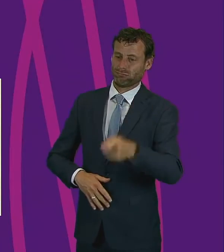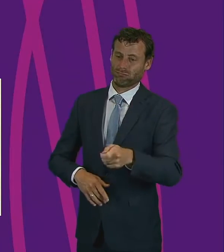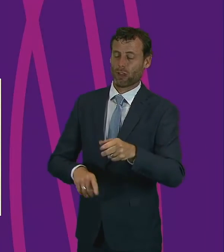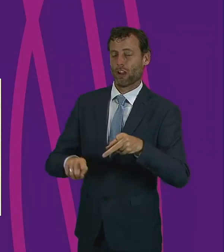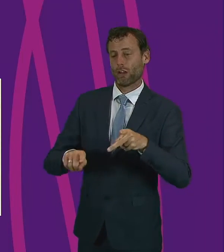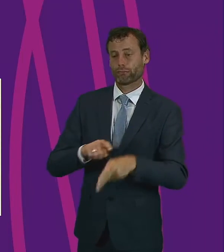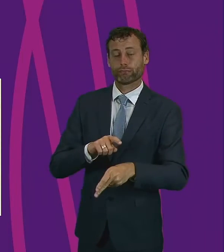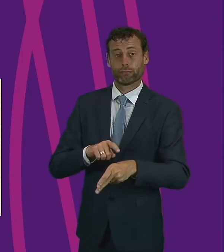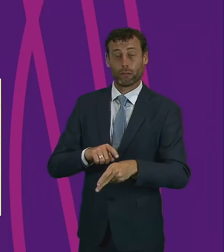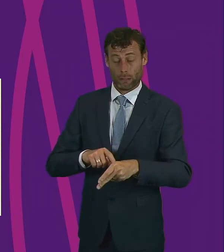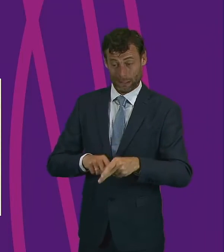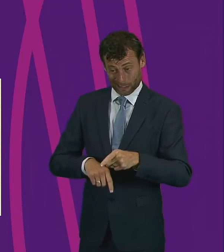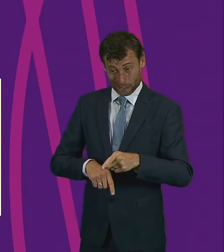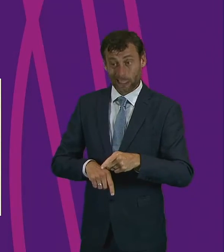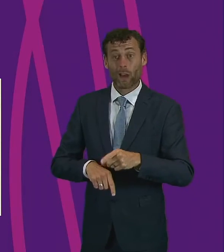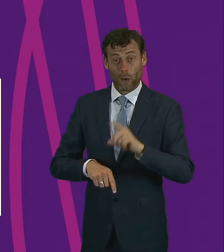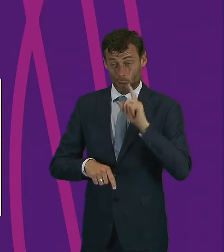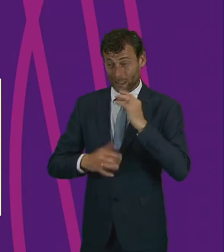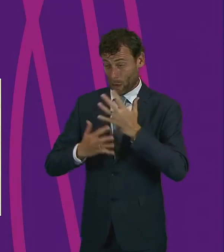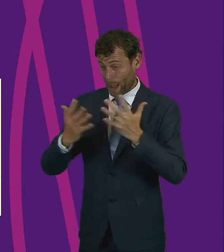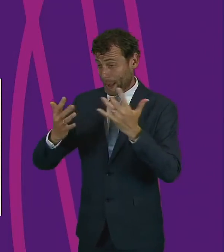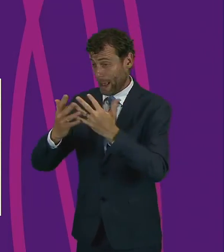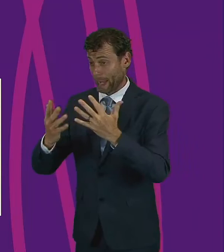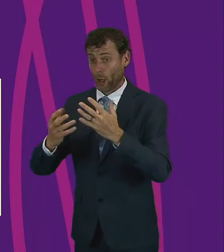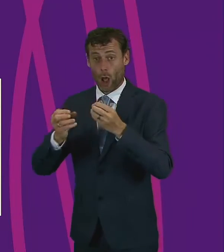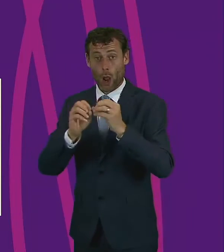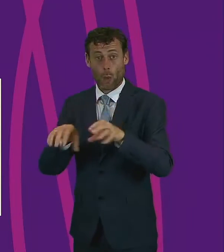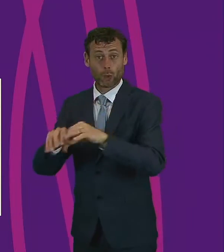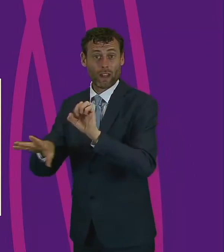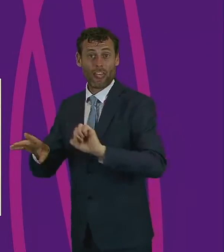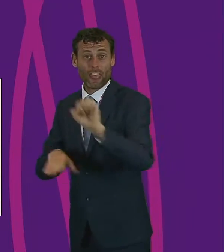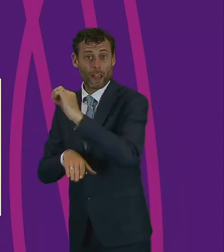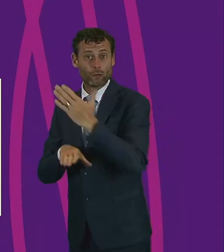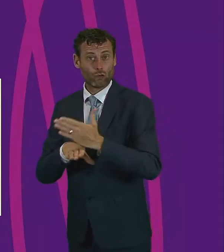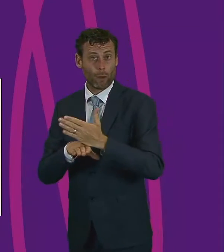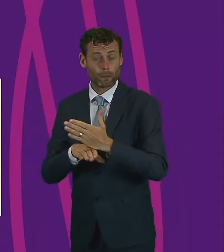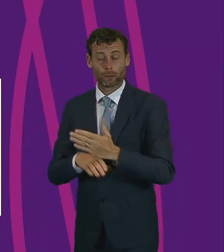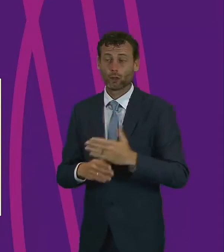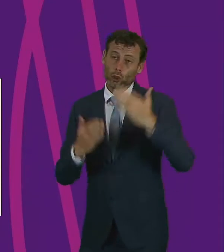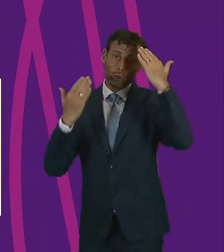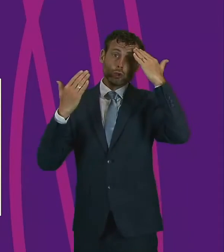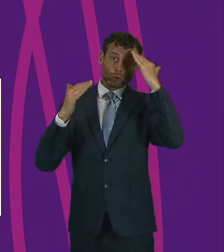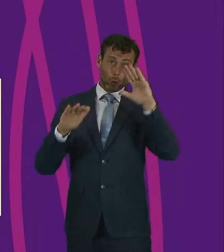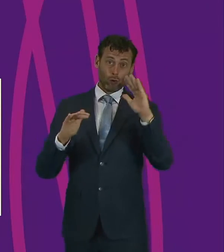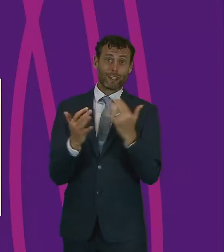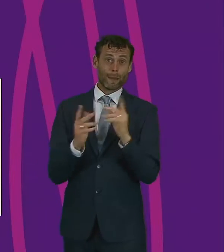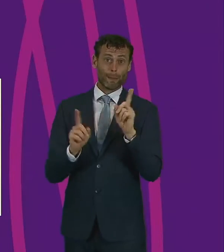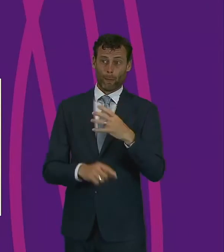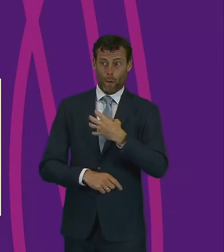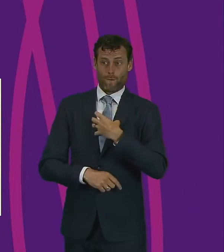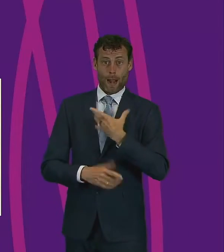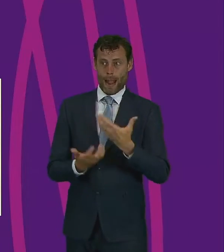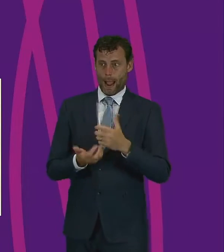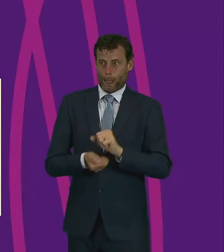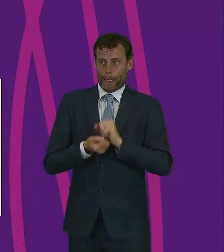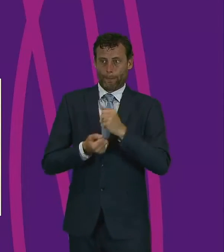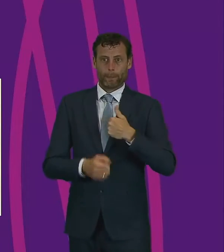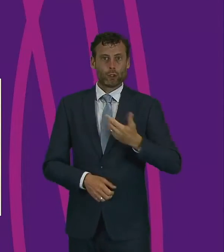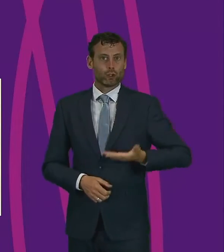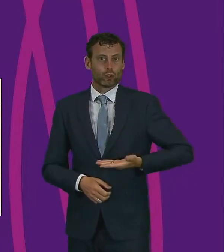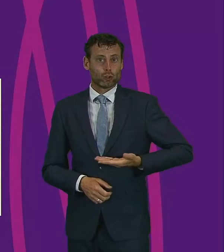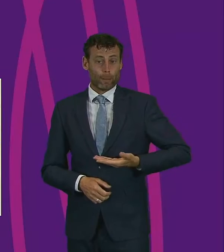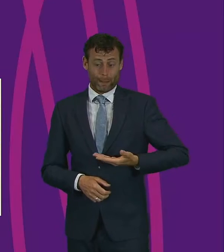know many in the tourism industry are concerned about their survival, as it's unlikely that they will have any business this season to speak